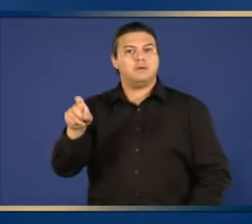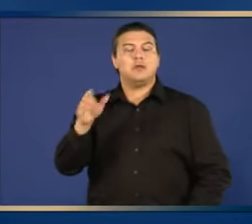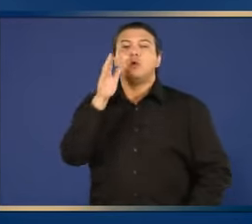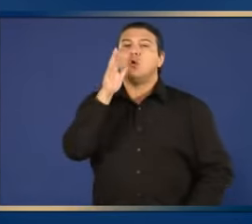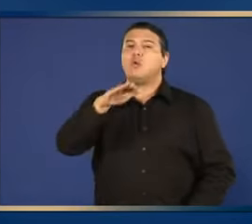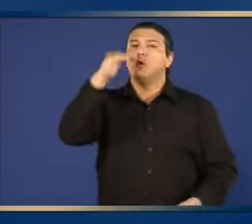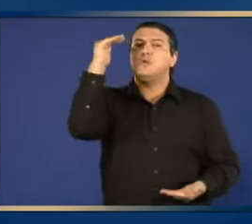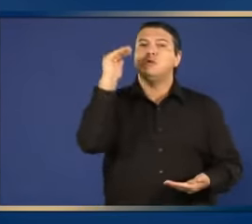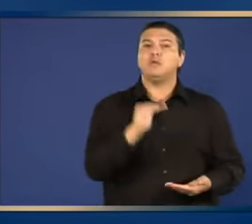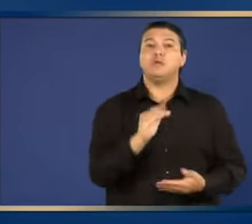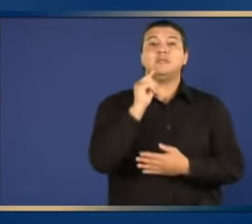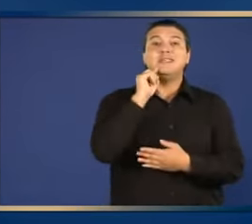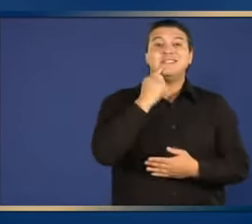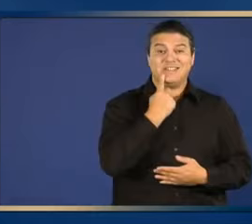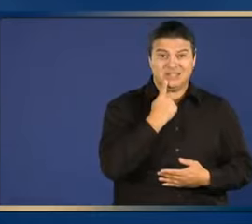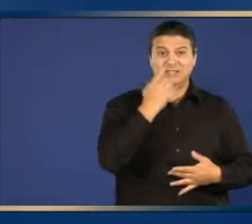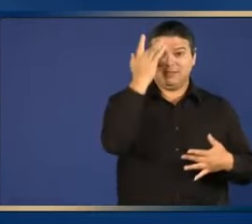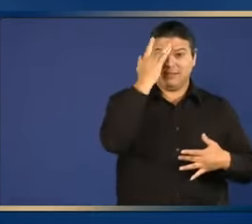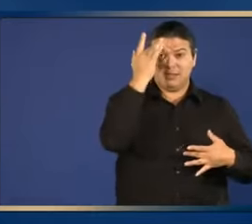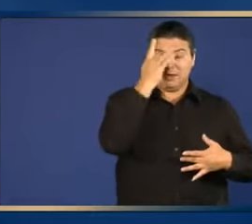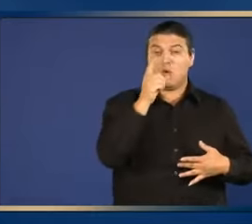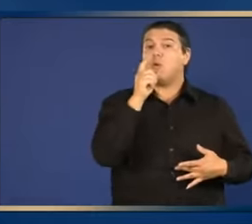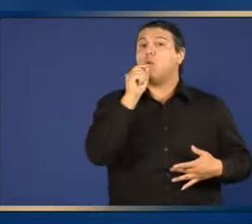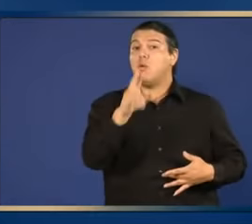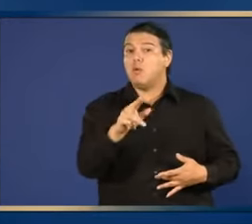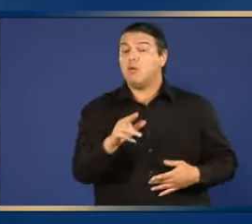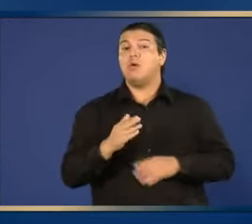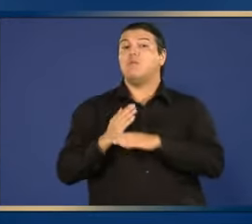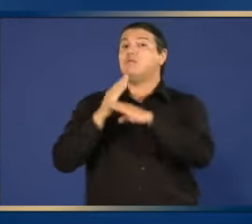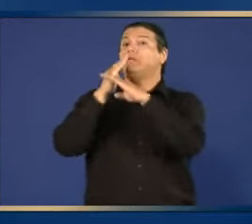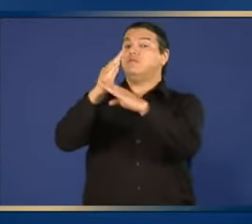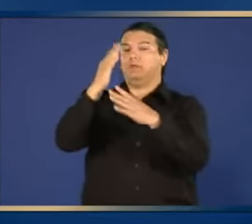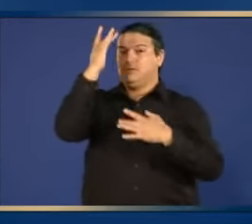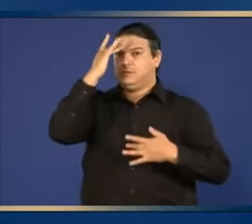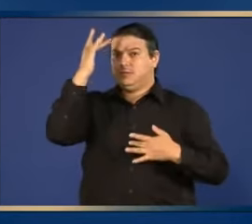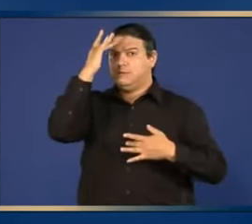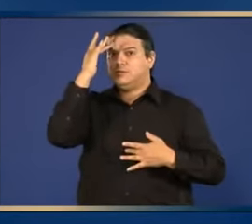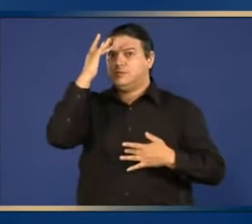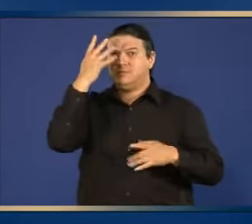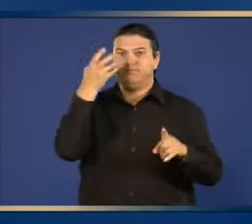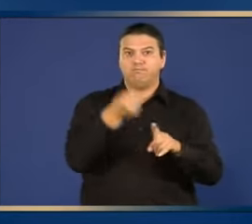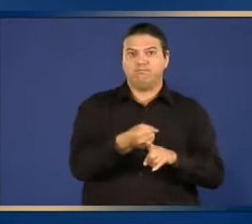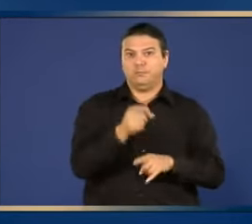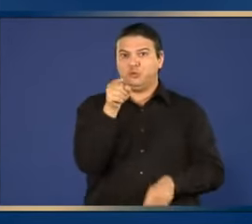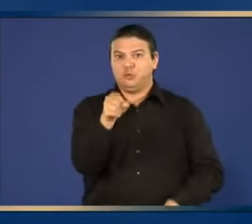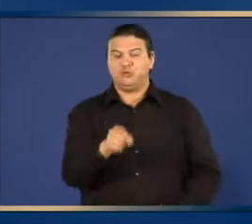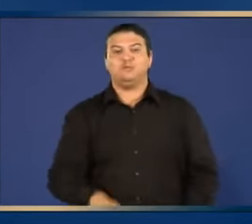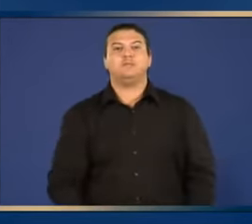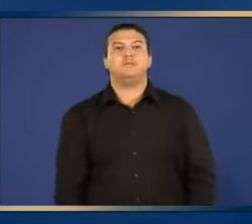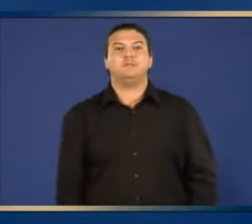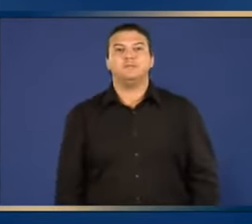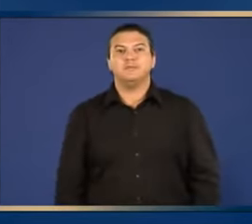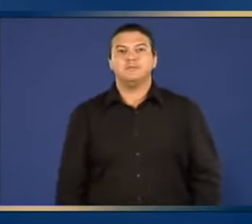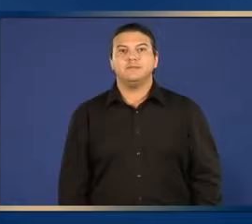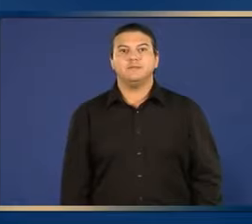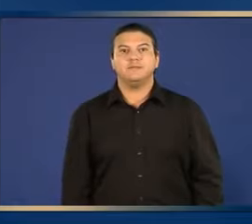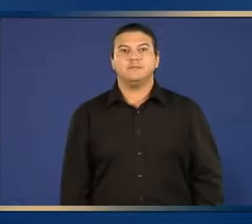the illness or possibly prevent the illness entirely.